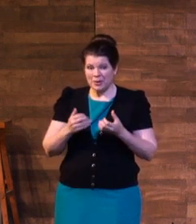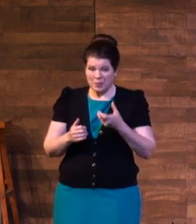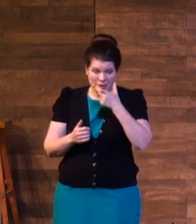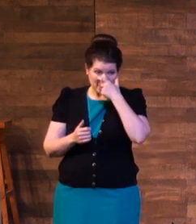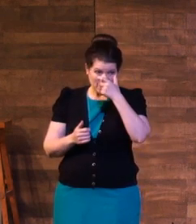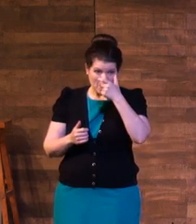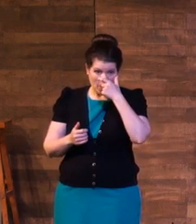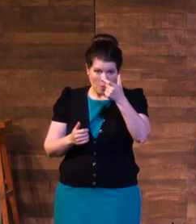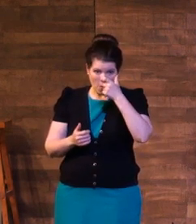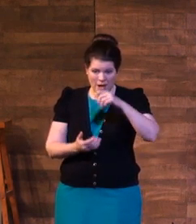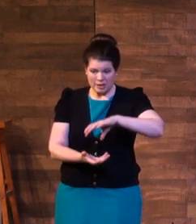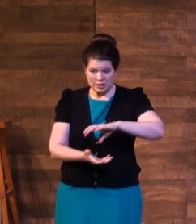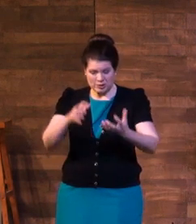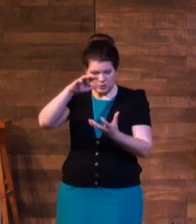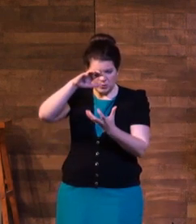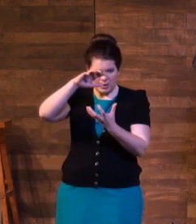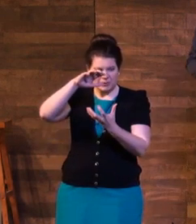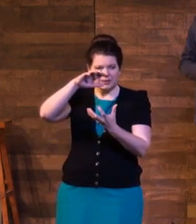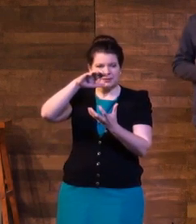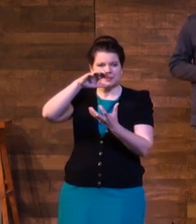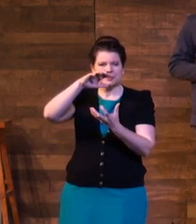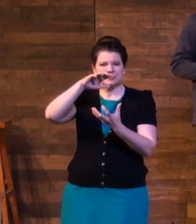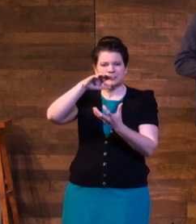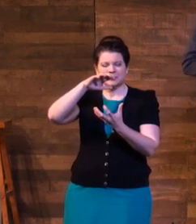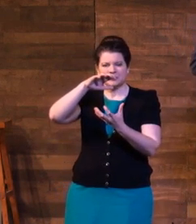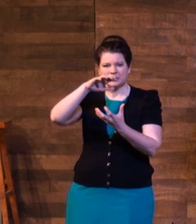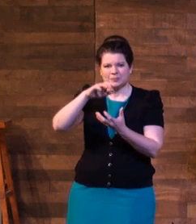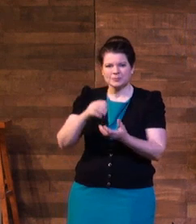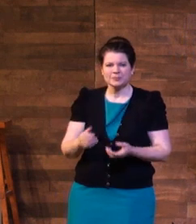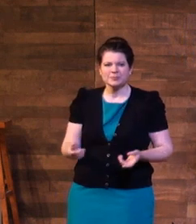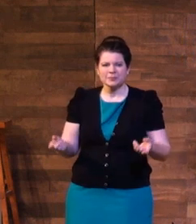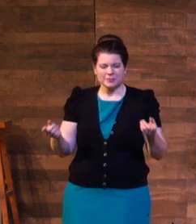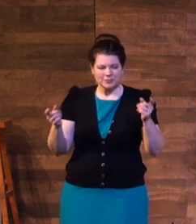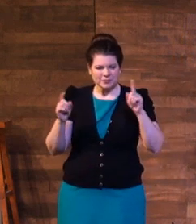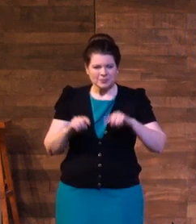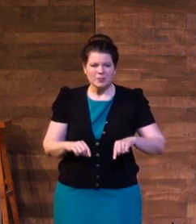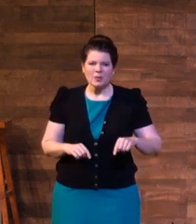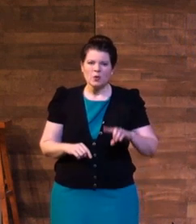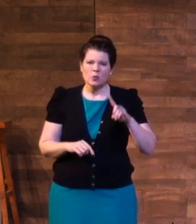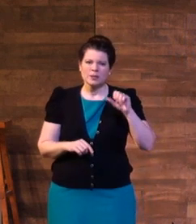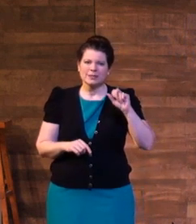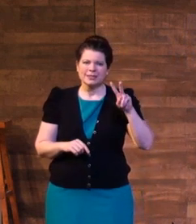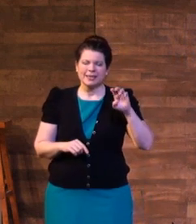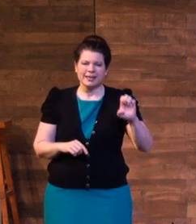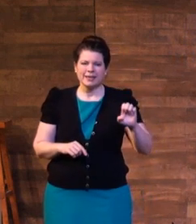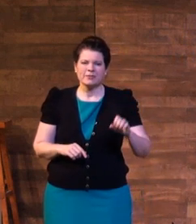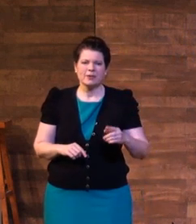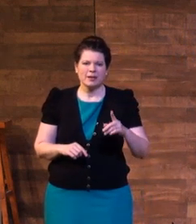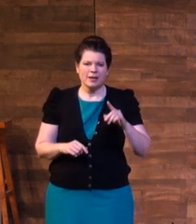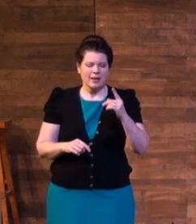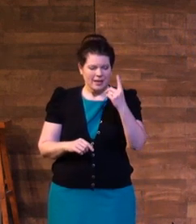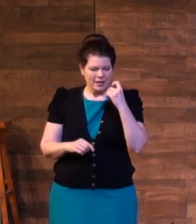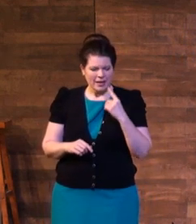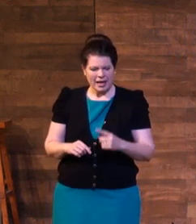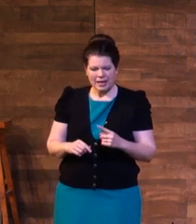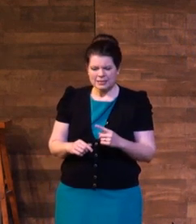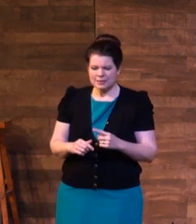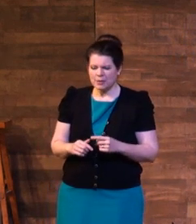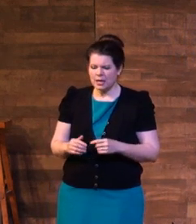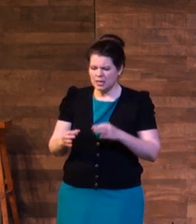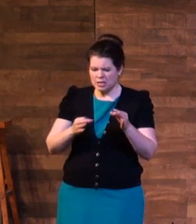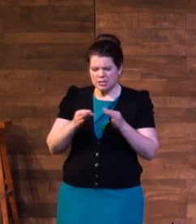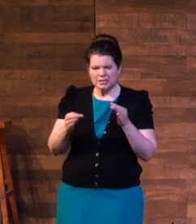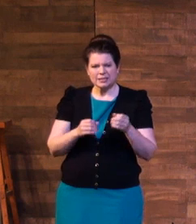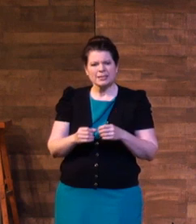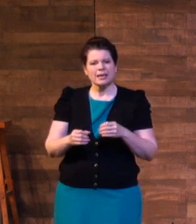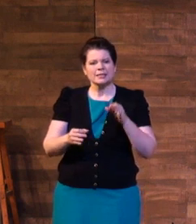Jephthah. When Dave asked me if I wanted to talk about Judges, I knew I had to go here, because this is a story that wrestled with my faith. And this, I wouldn't